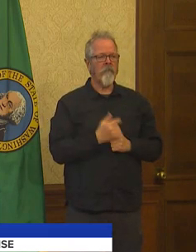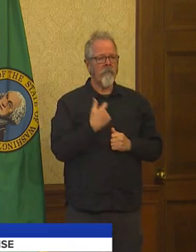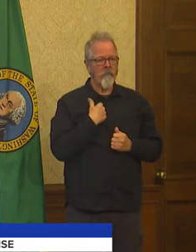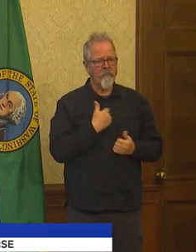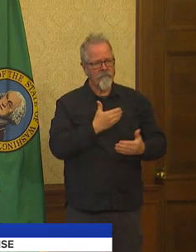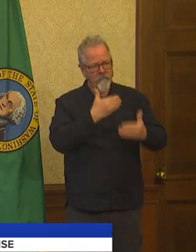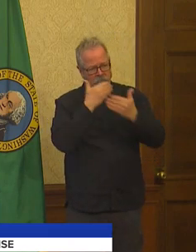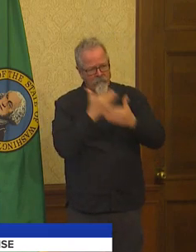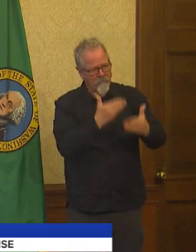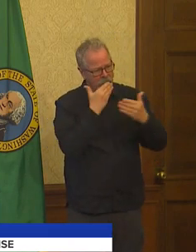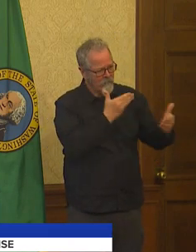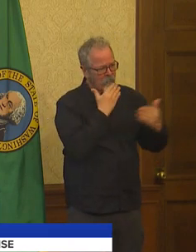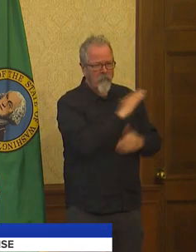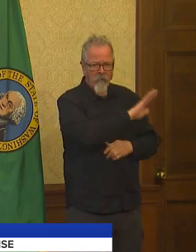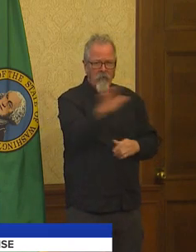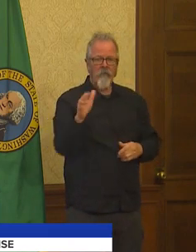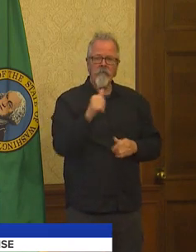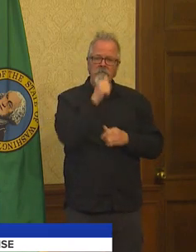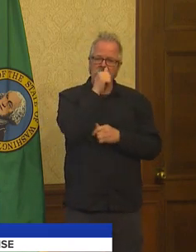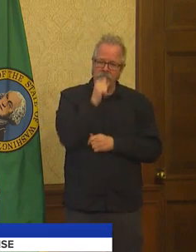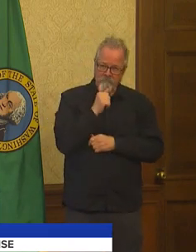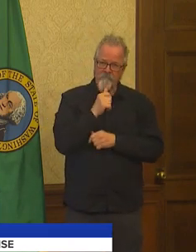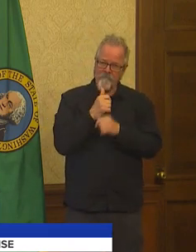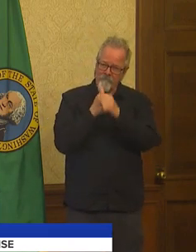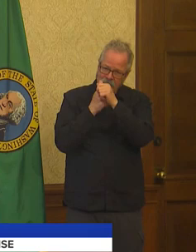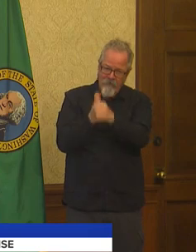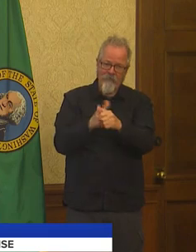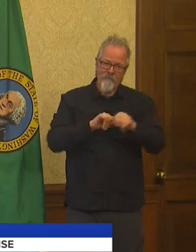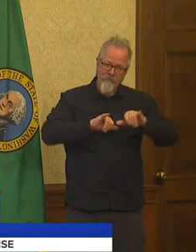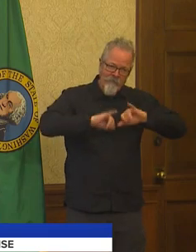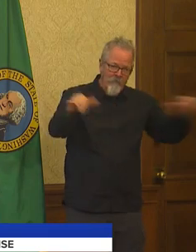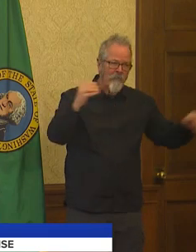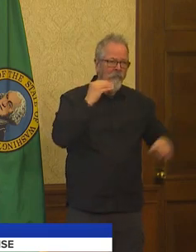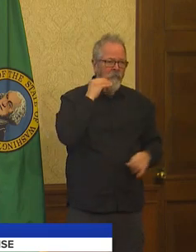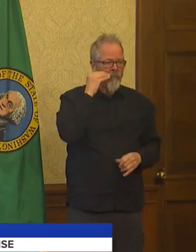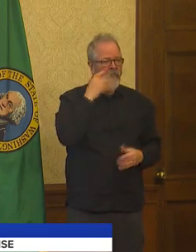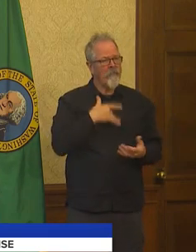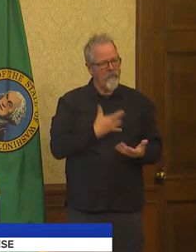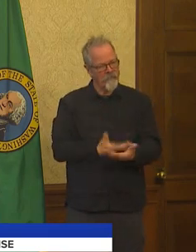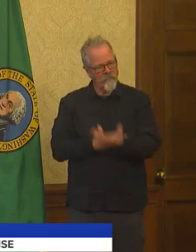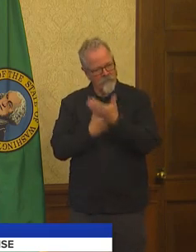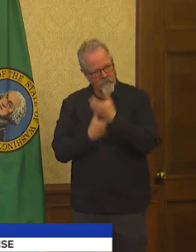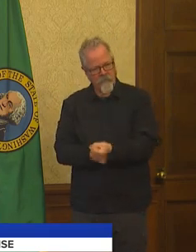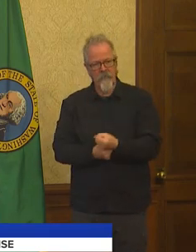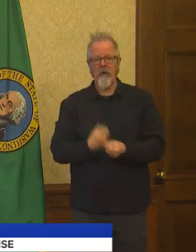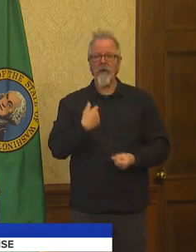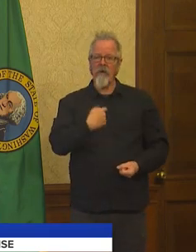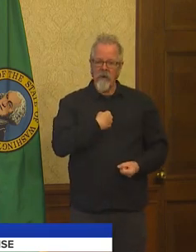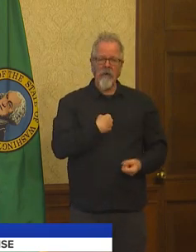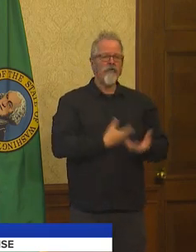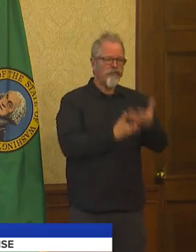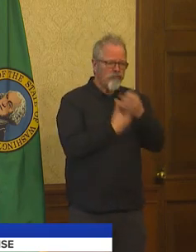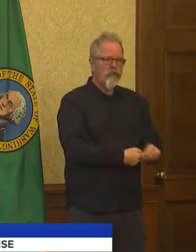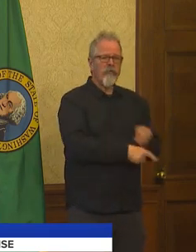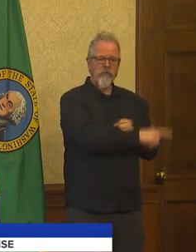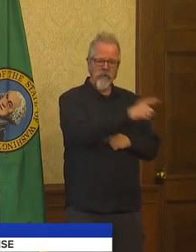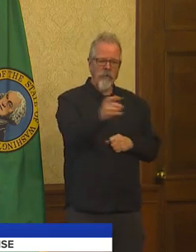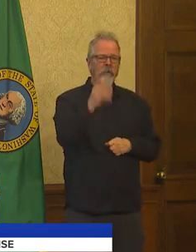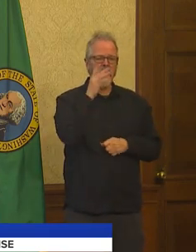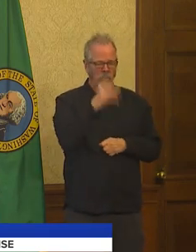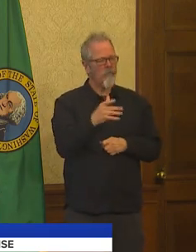exercising common sense for our own good and our loved ones. I want to thank the millions of Washingtonians who are doing that across the